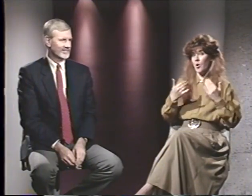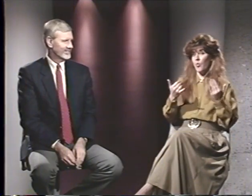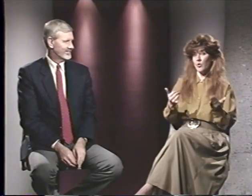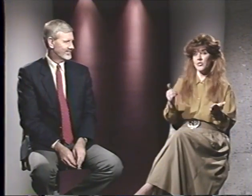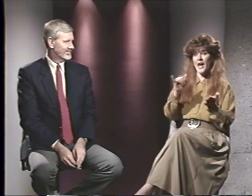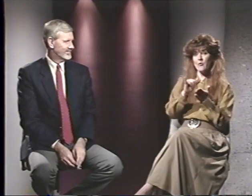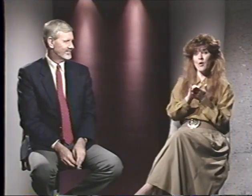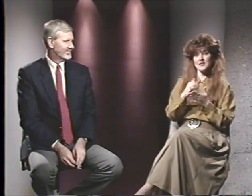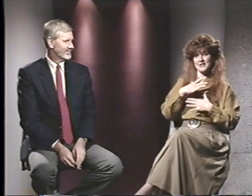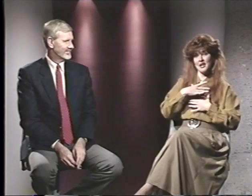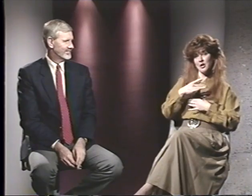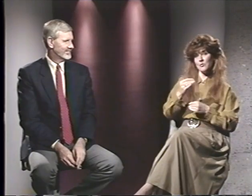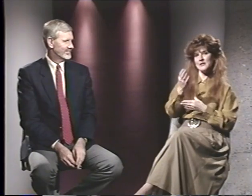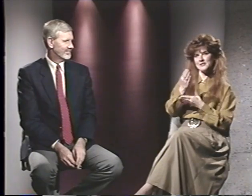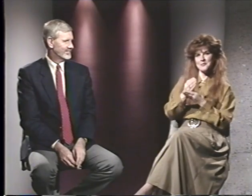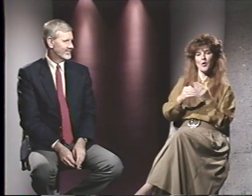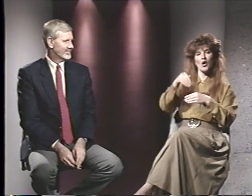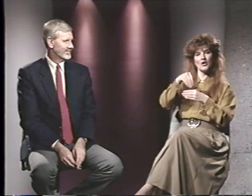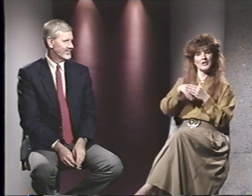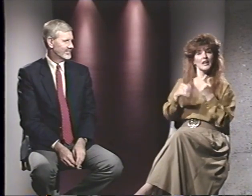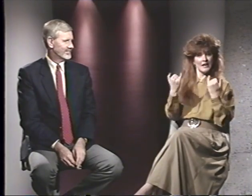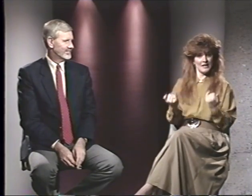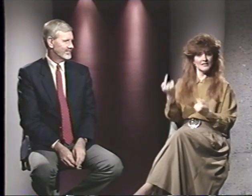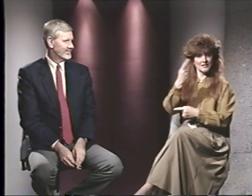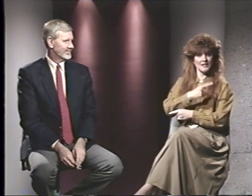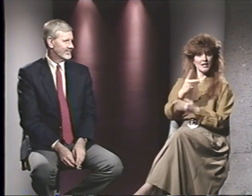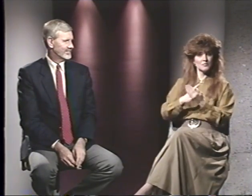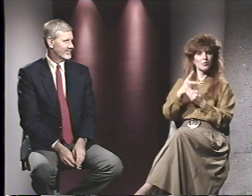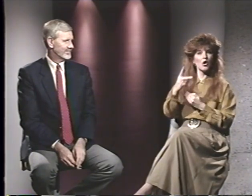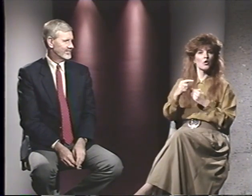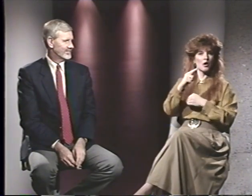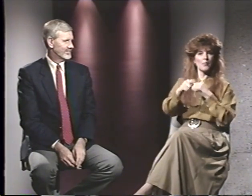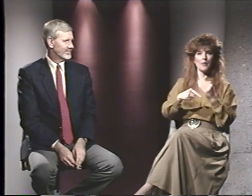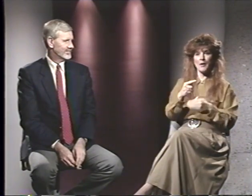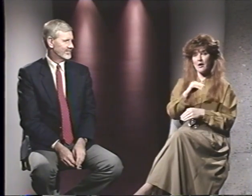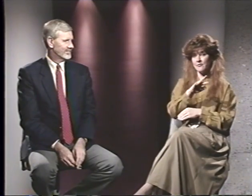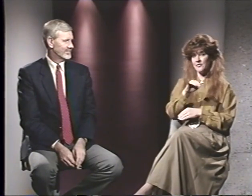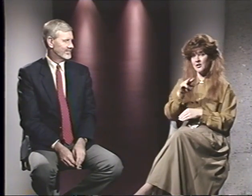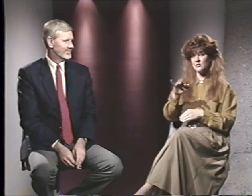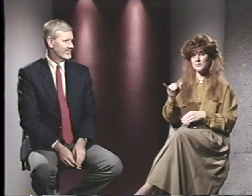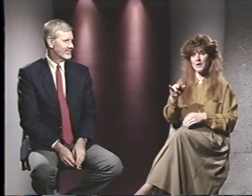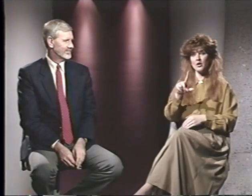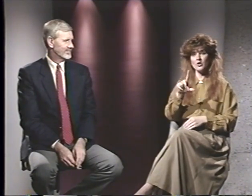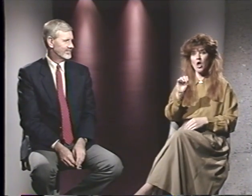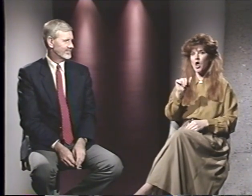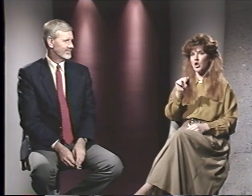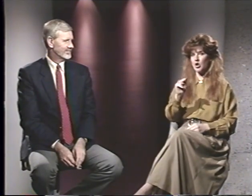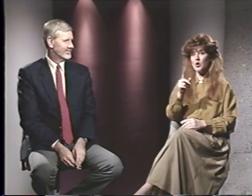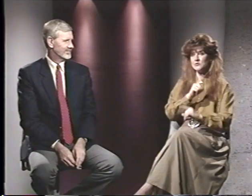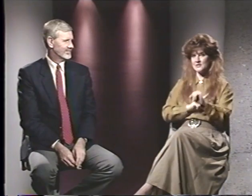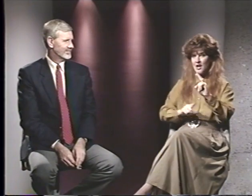Well, that was an interesting part in today's program about fingerspelled loan